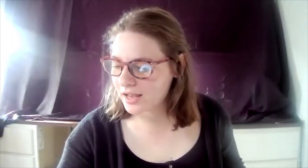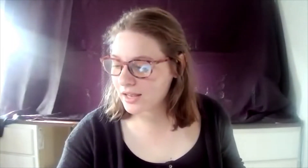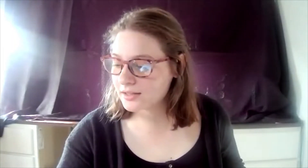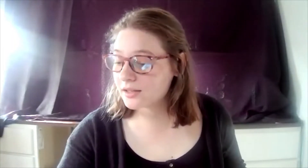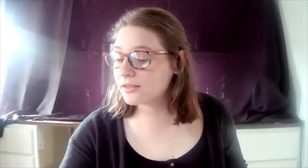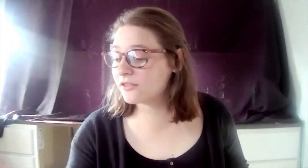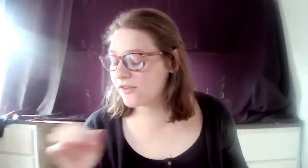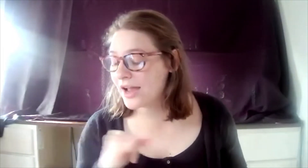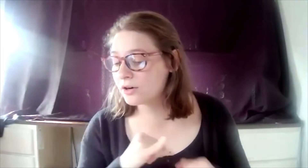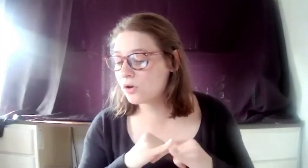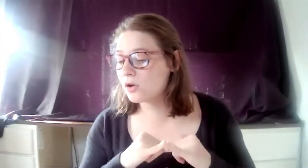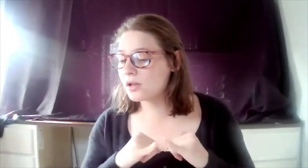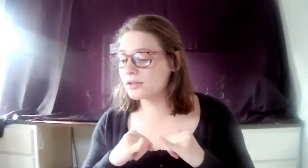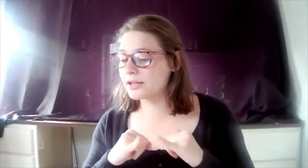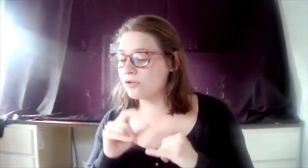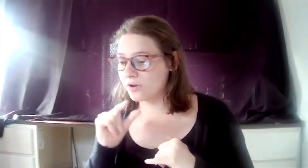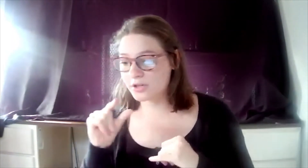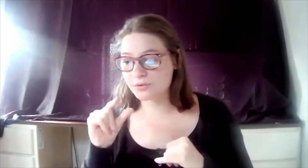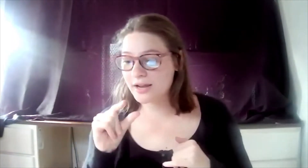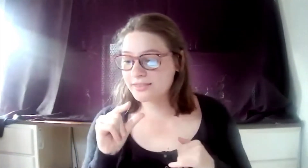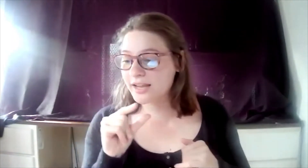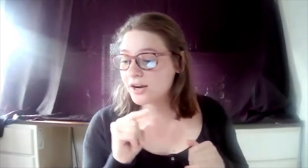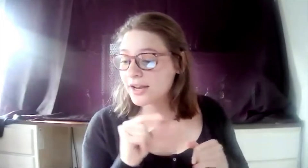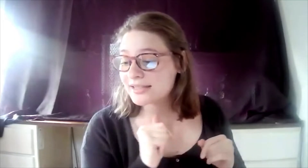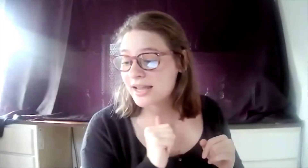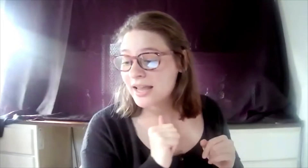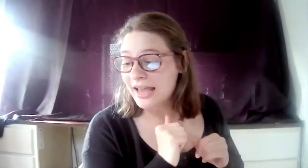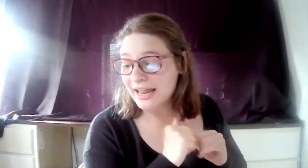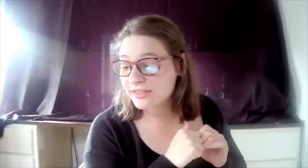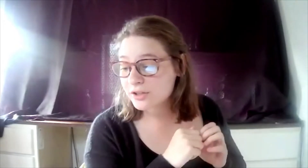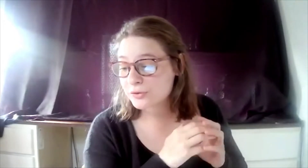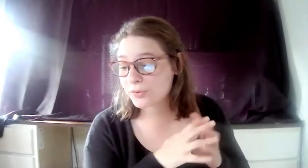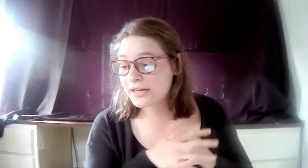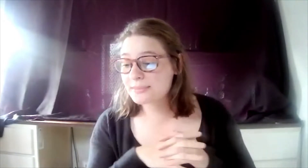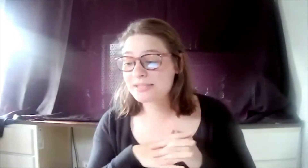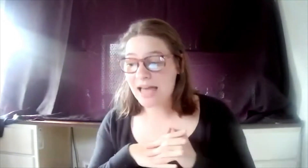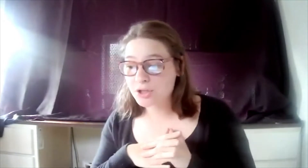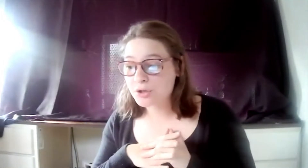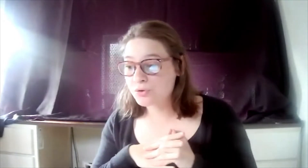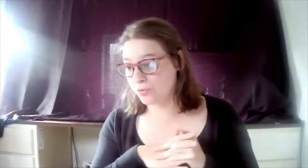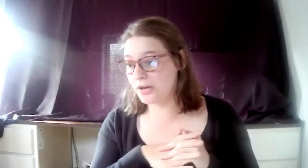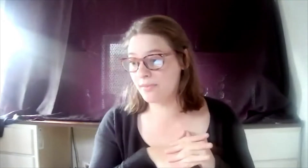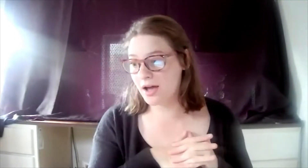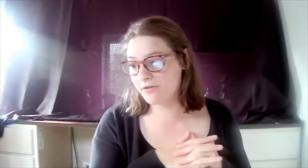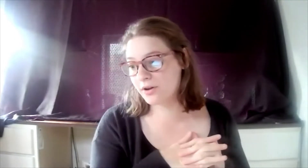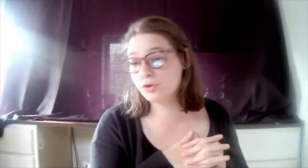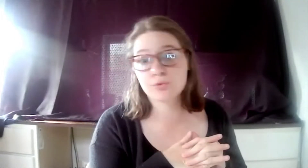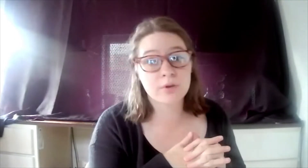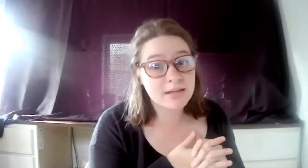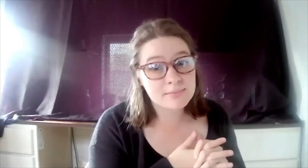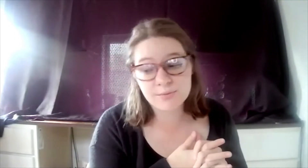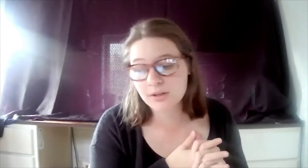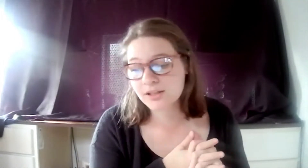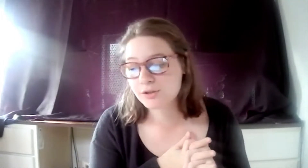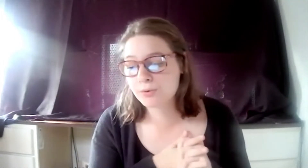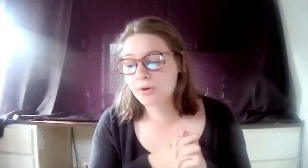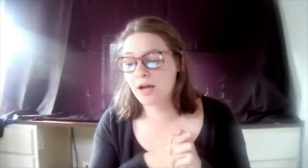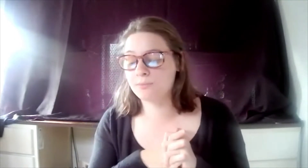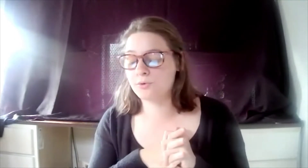And the final little verse right there is, and the dreams that you dream of, dreams really do come